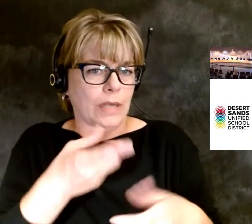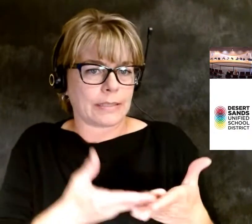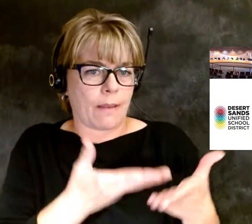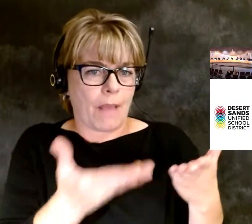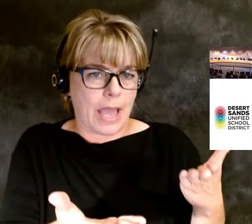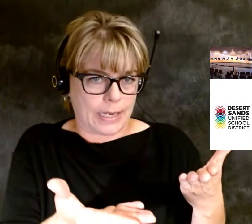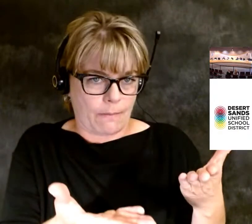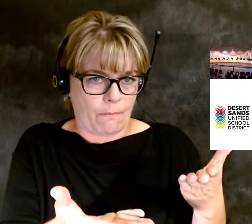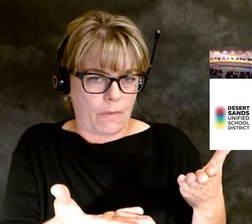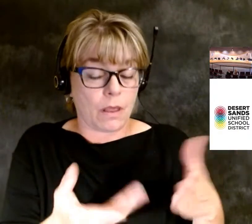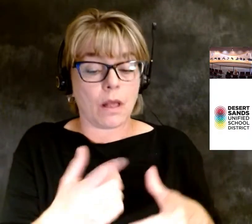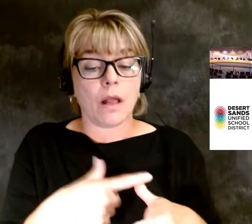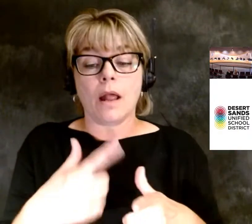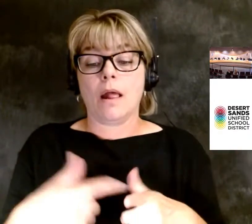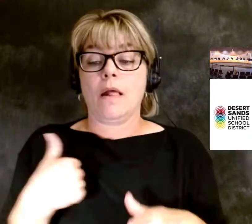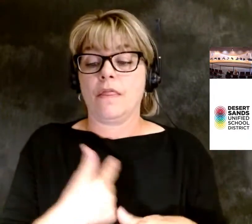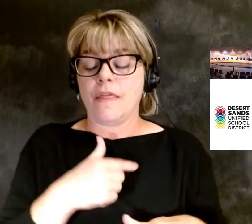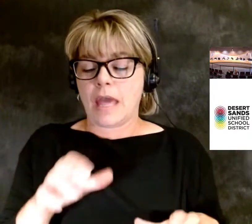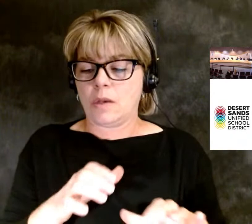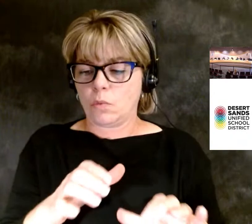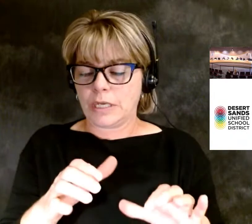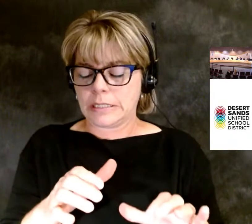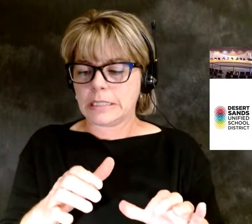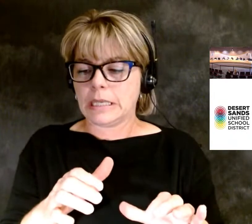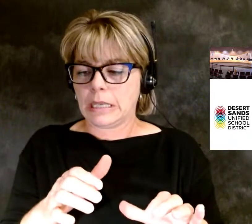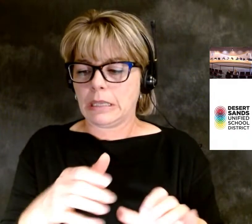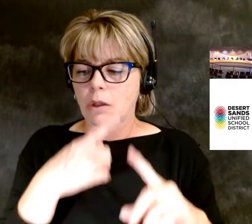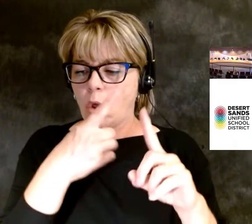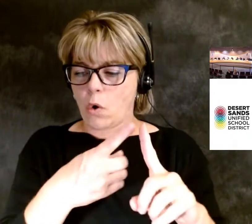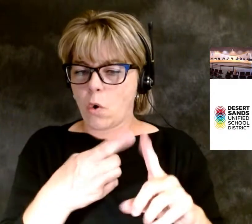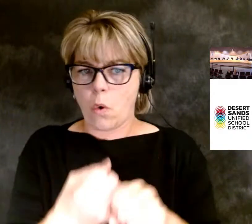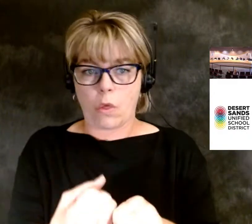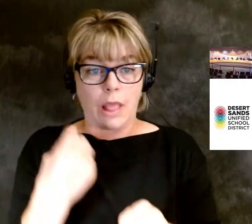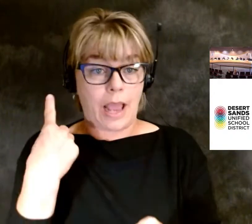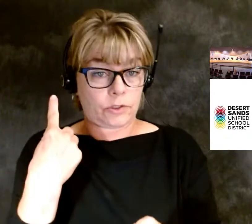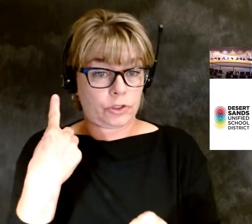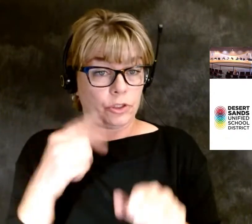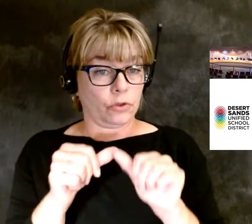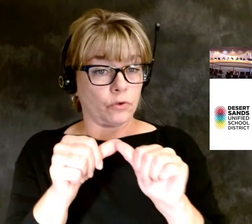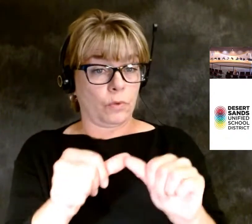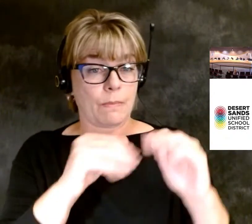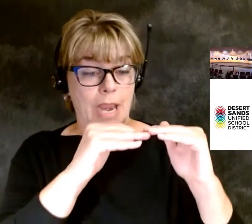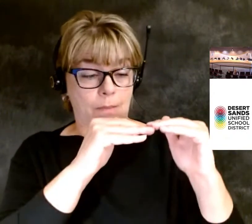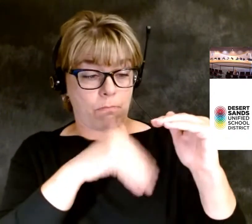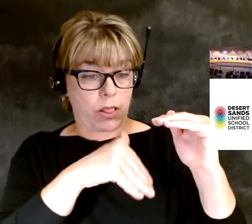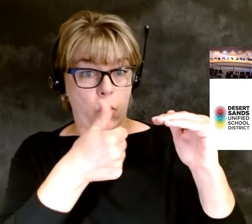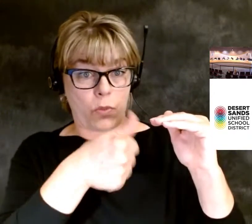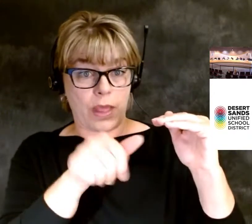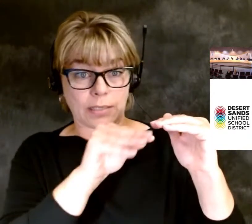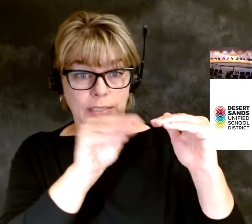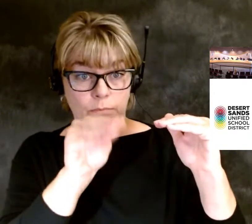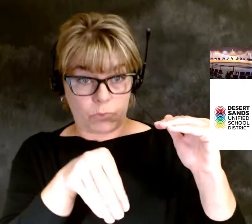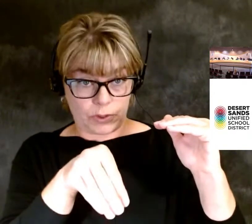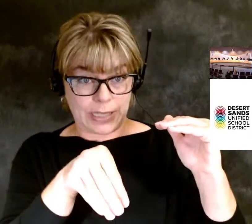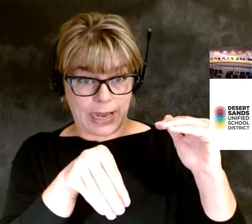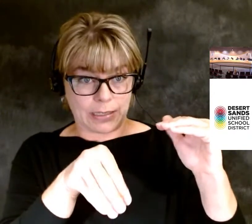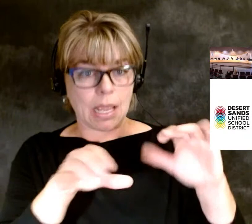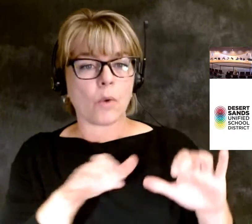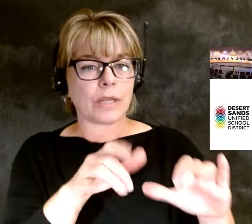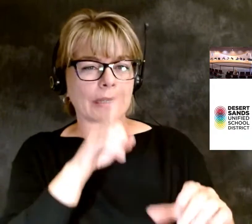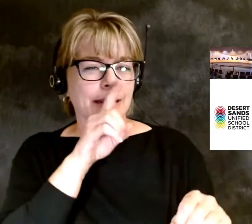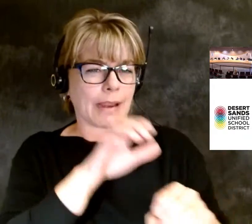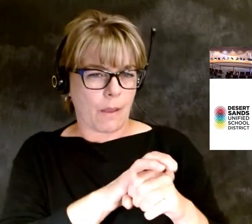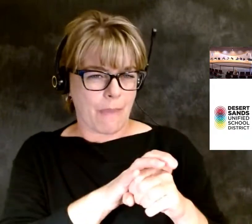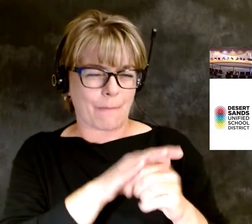Then we did a resolution last year to stay below the 10% threshold and did a commitment, and I put DS there,